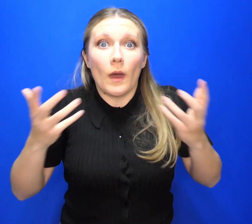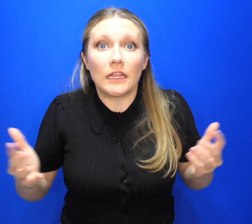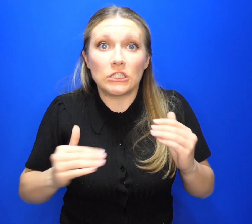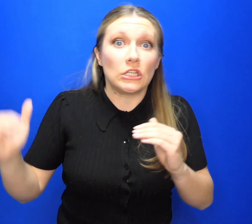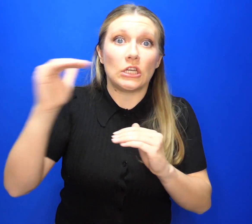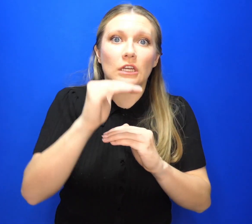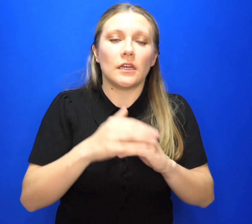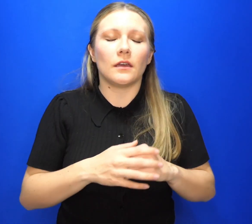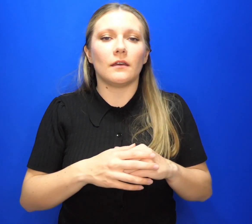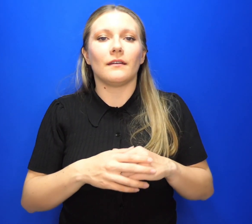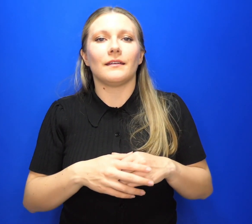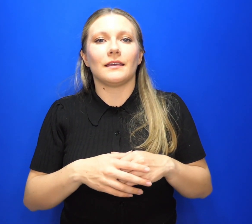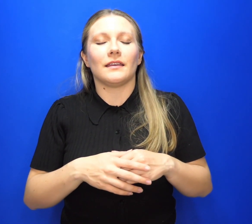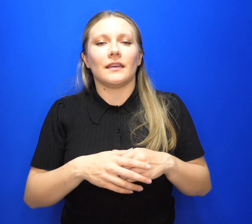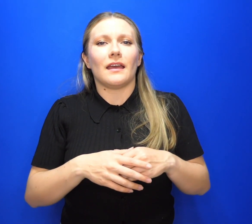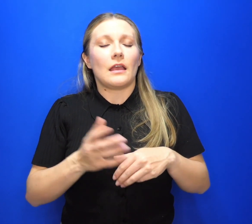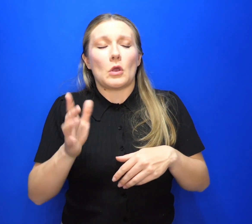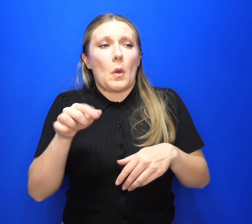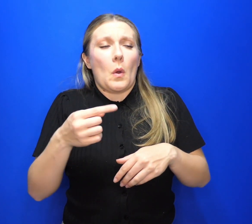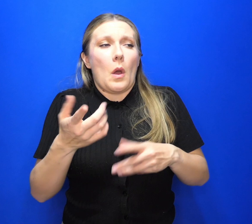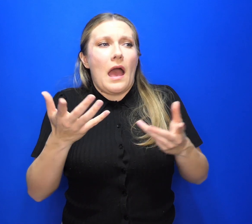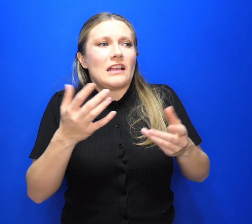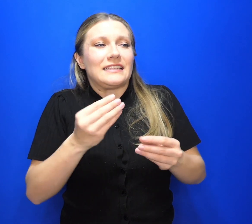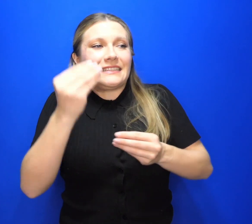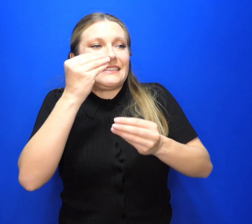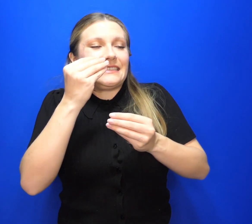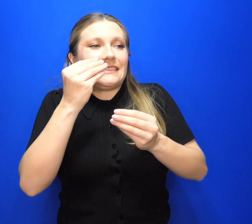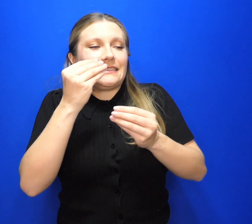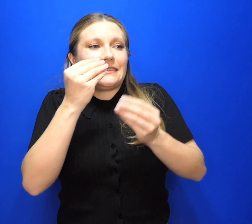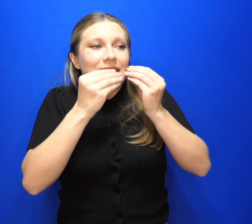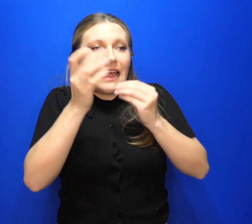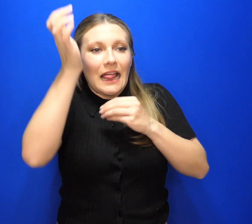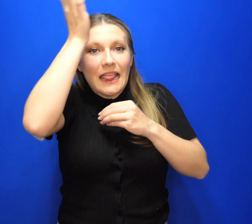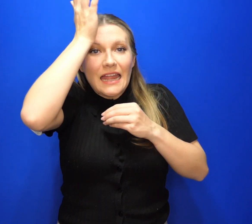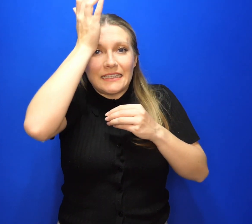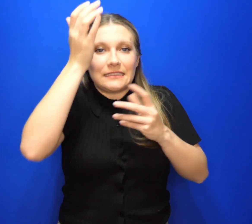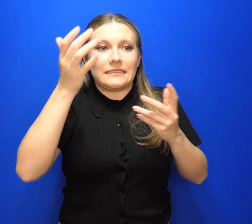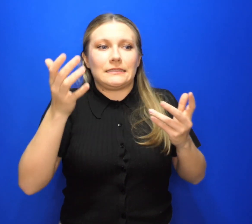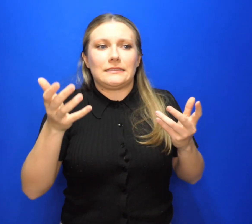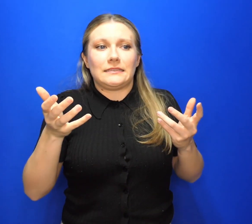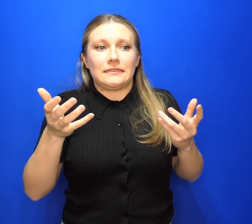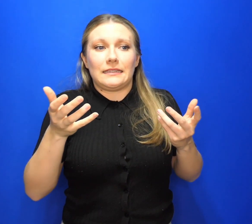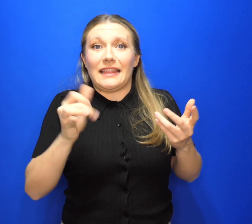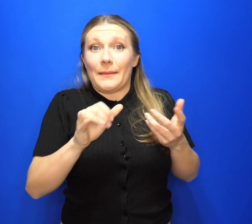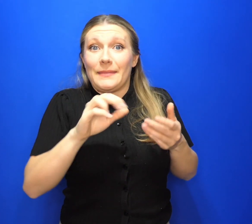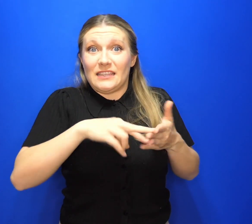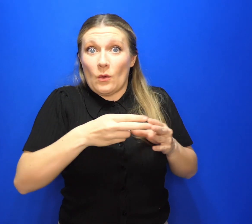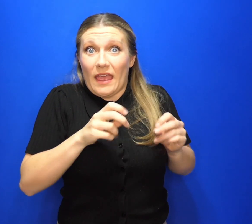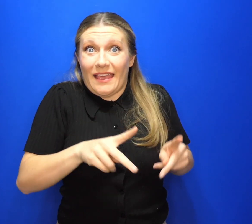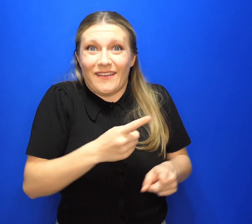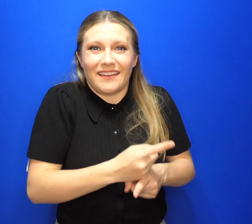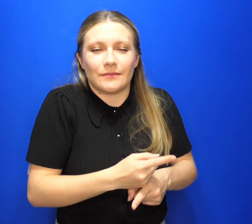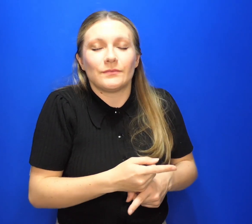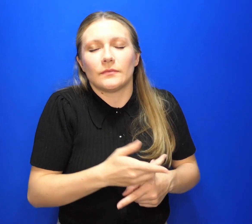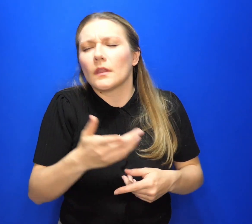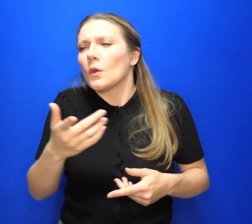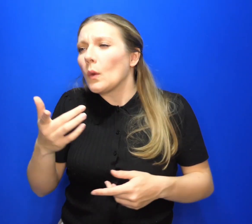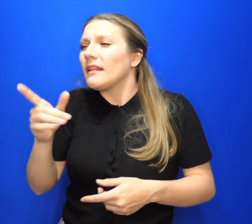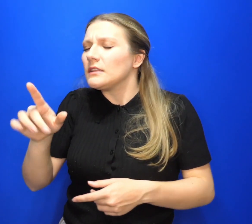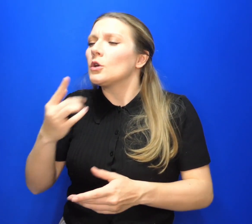much. Yeah, you get in your own so head, I'll just eat iceberg lettuce, and that means it's okay. Right? It's such a good point that